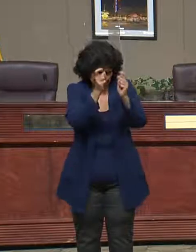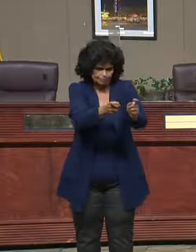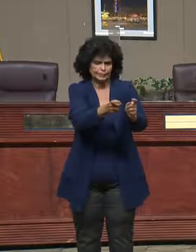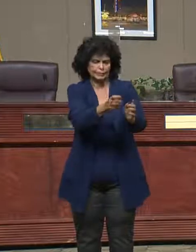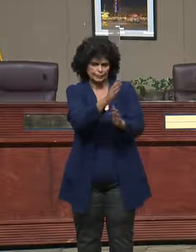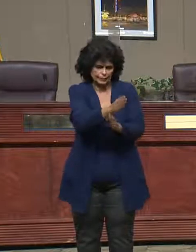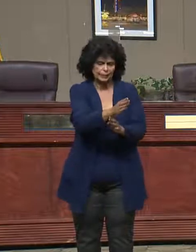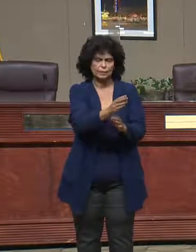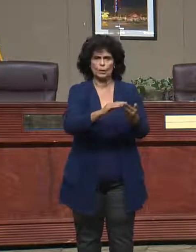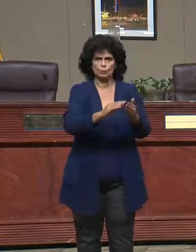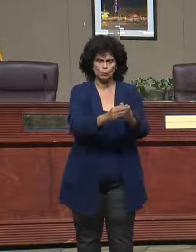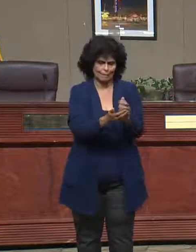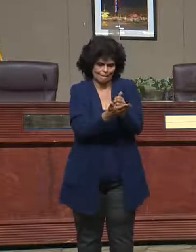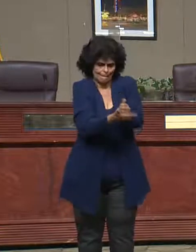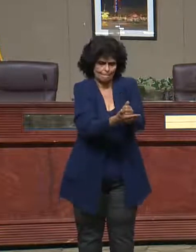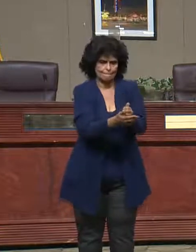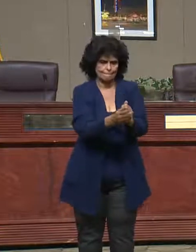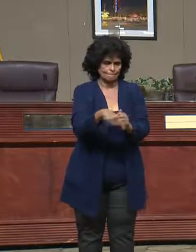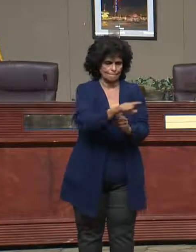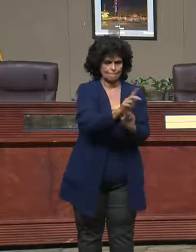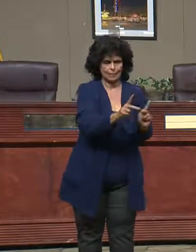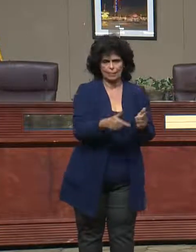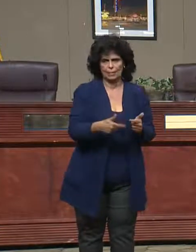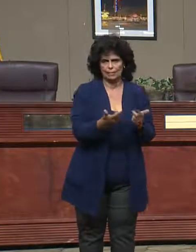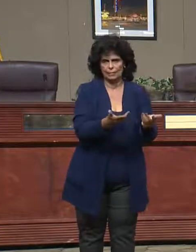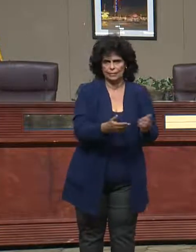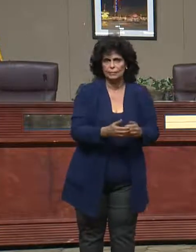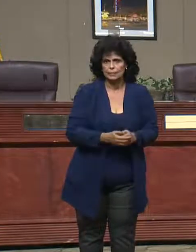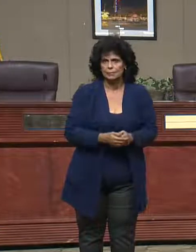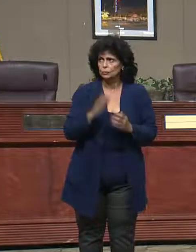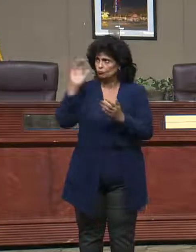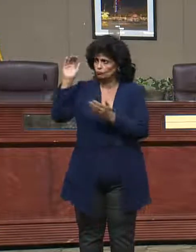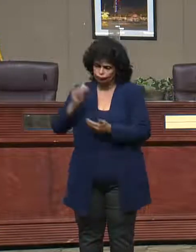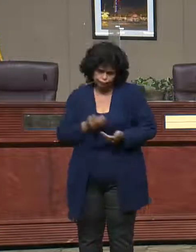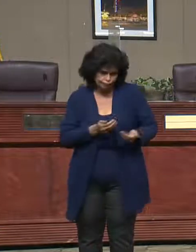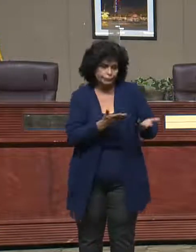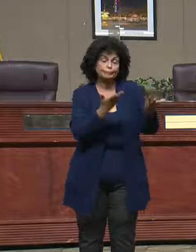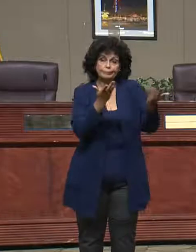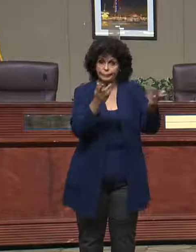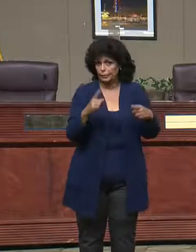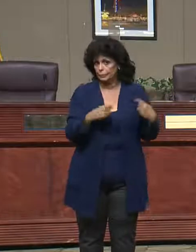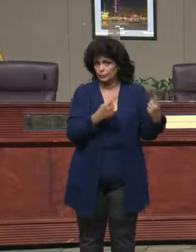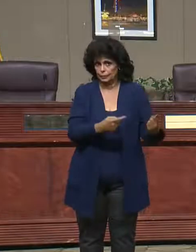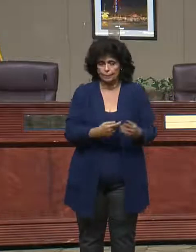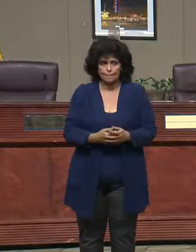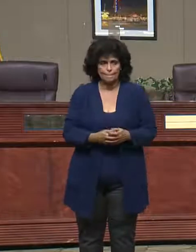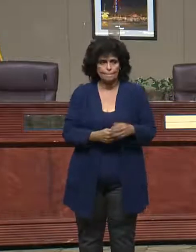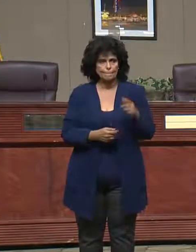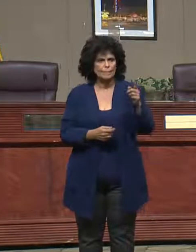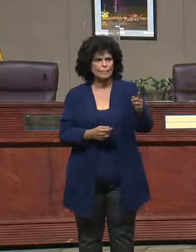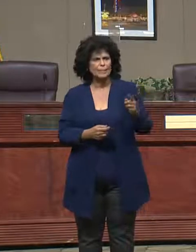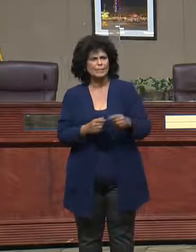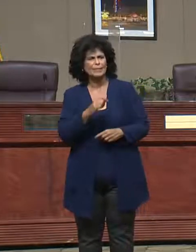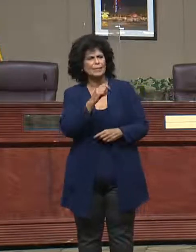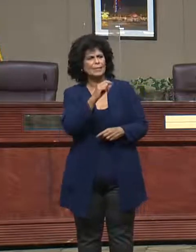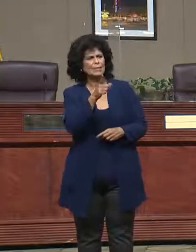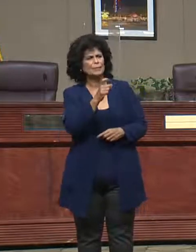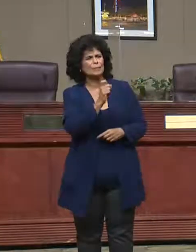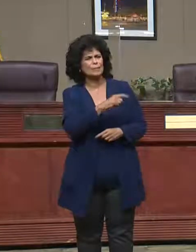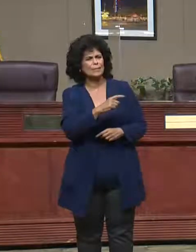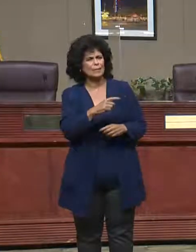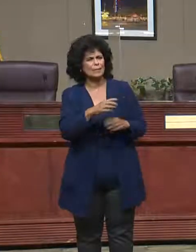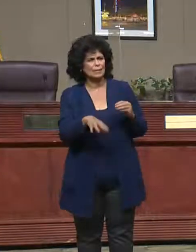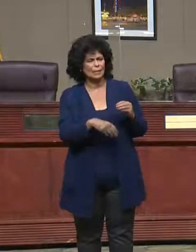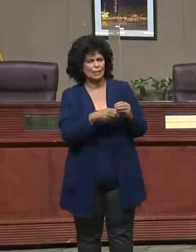to benefit our residents. May I follow up with just one thing about this?